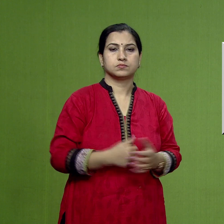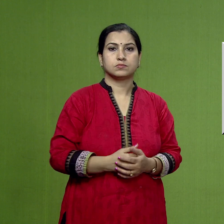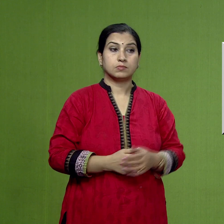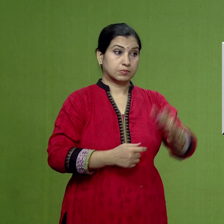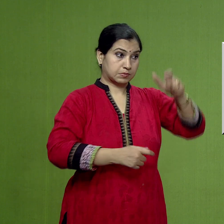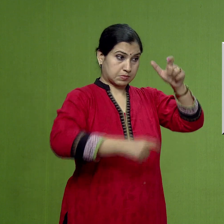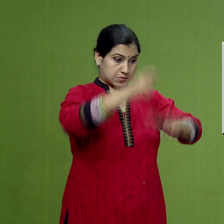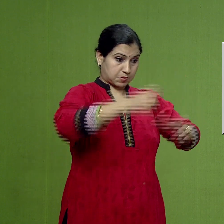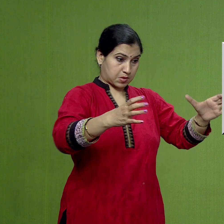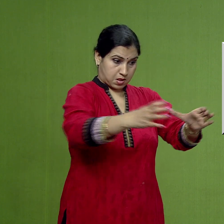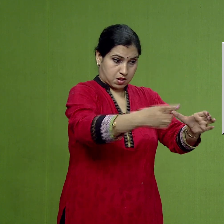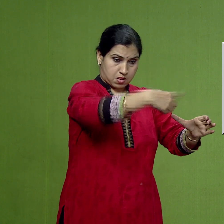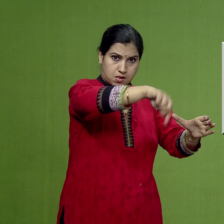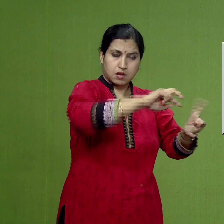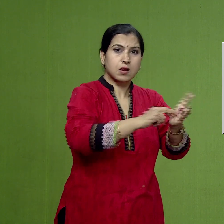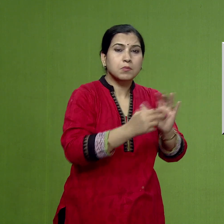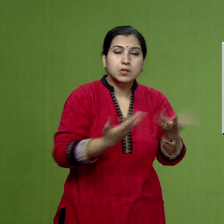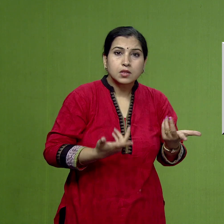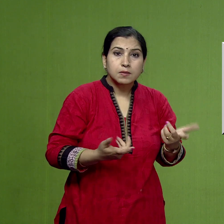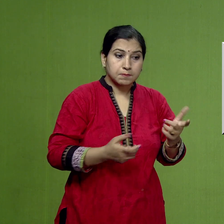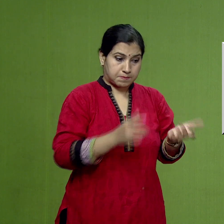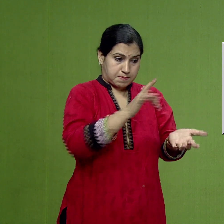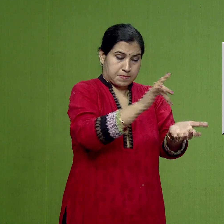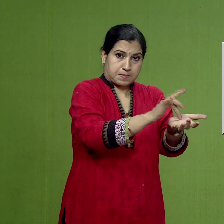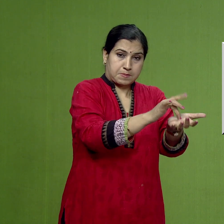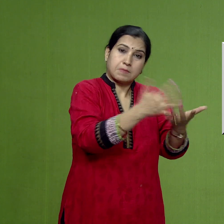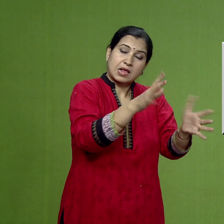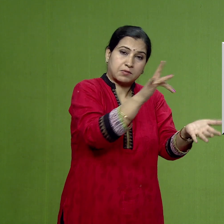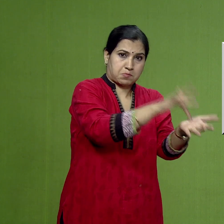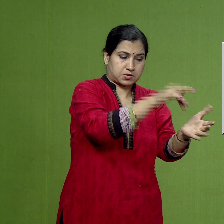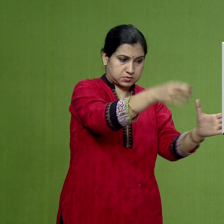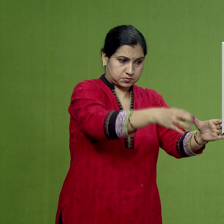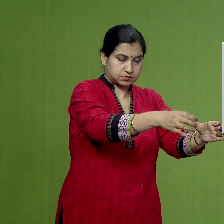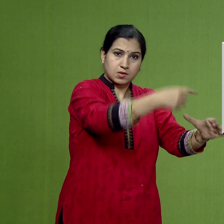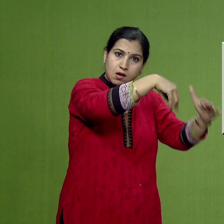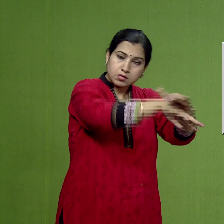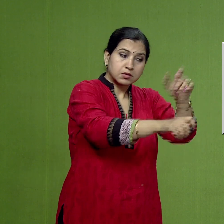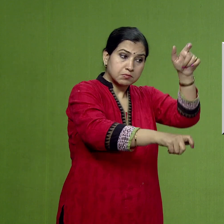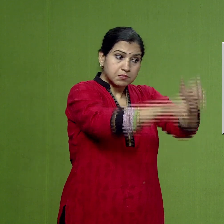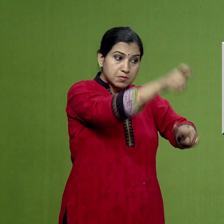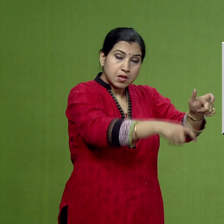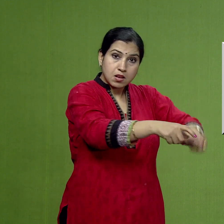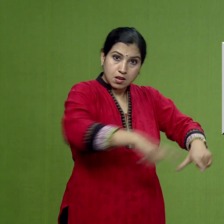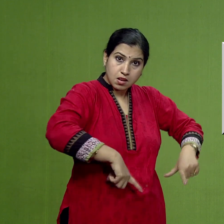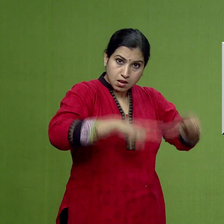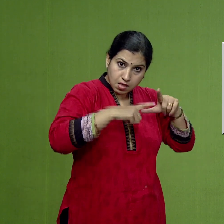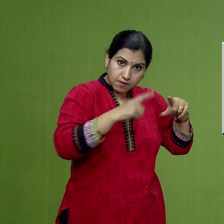Population means number of people living in an area, and resource refers to